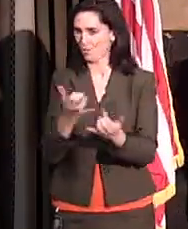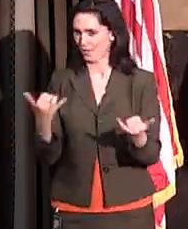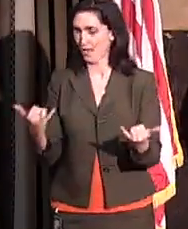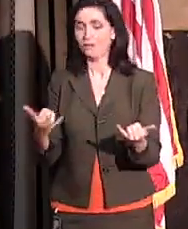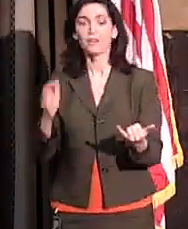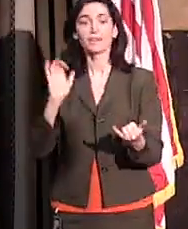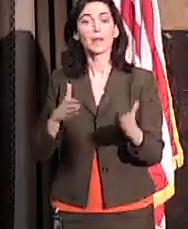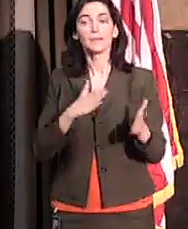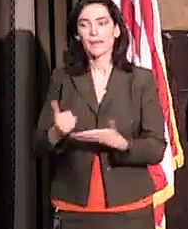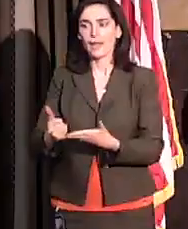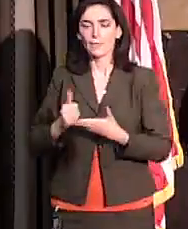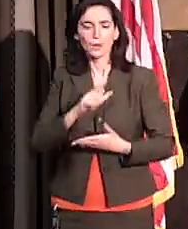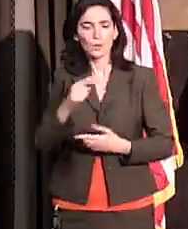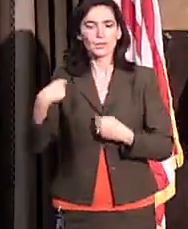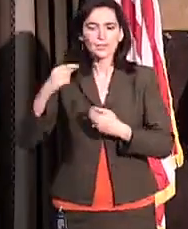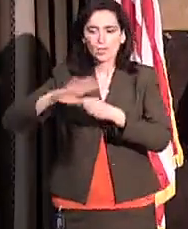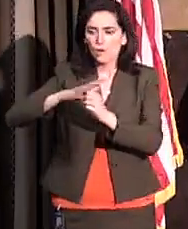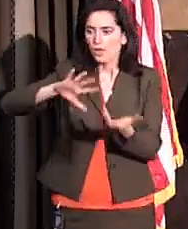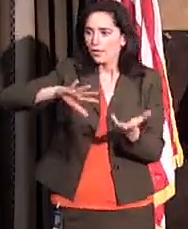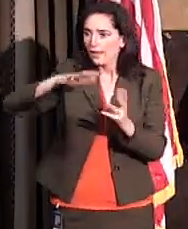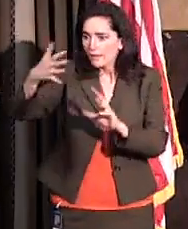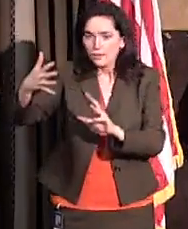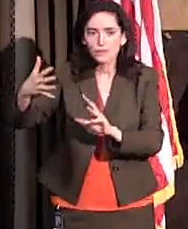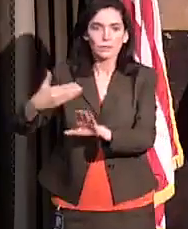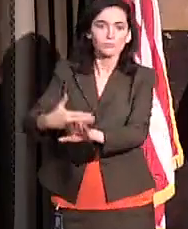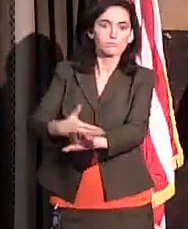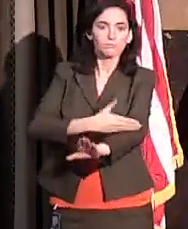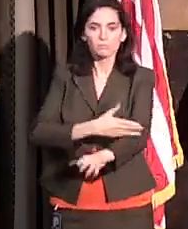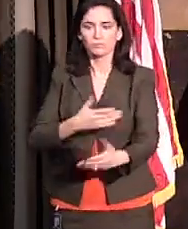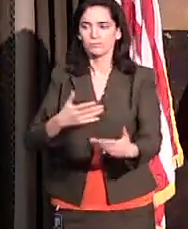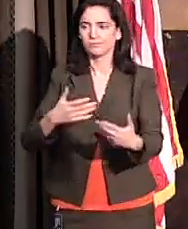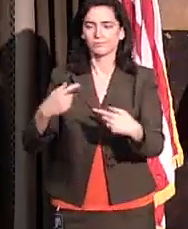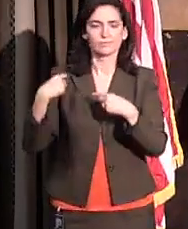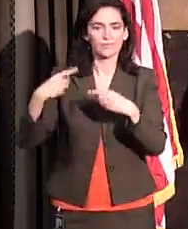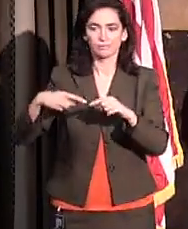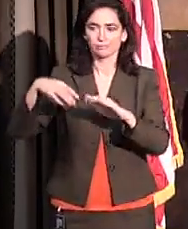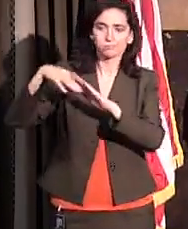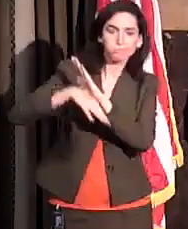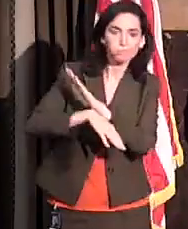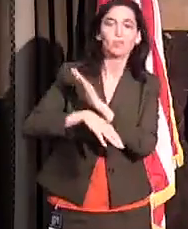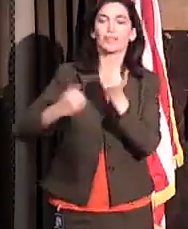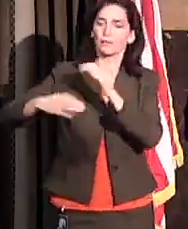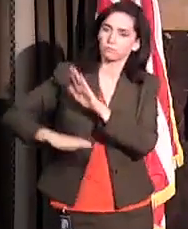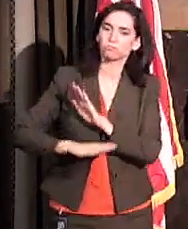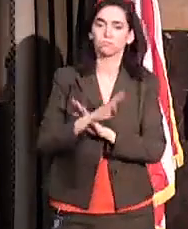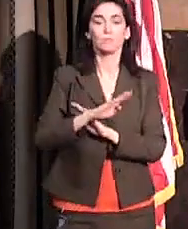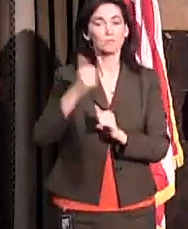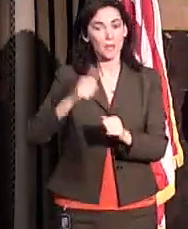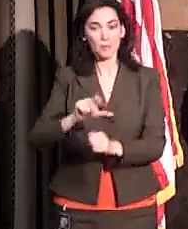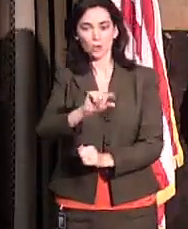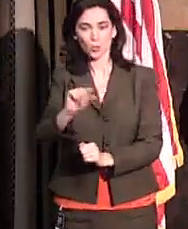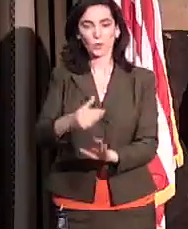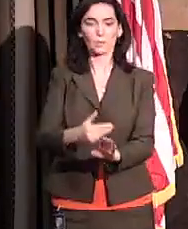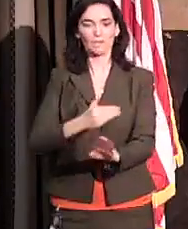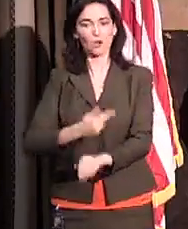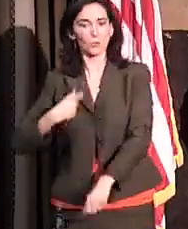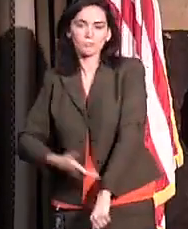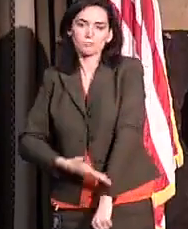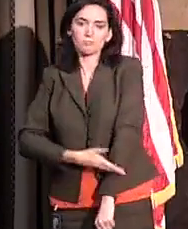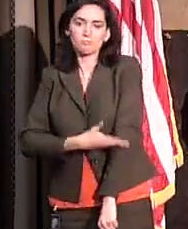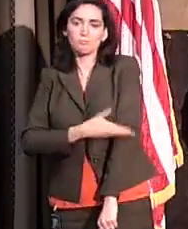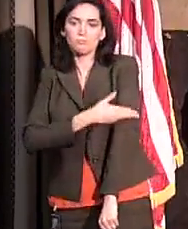restore the progress and that we'd been making before 2020. I will tell you we're